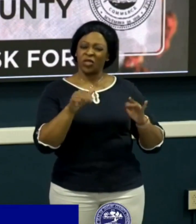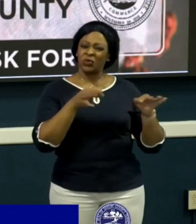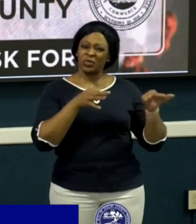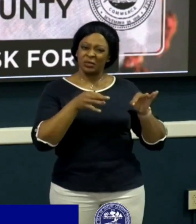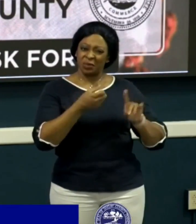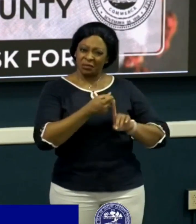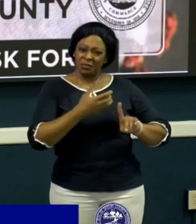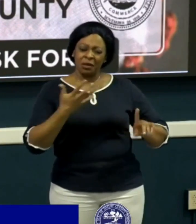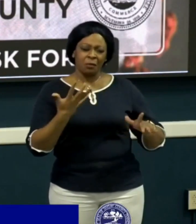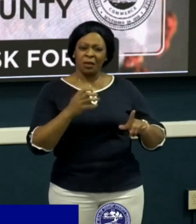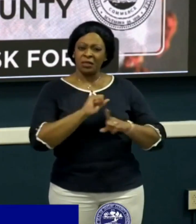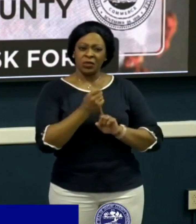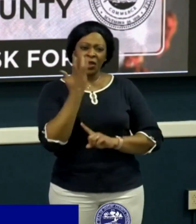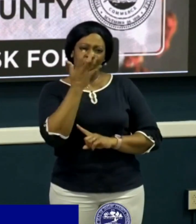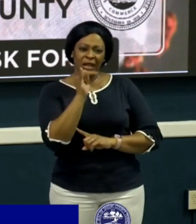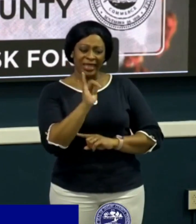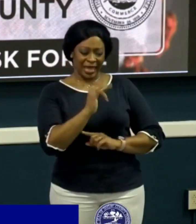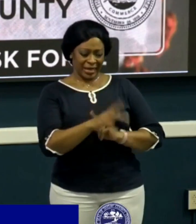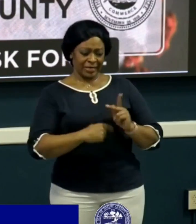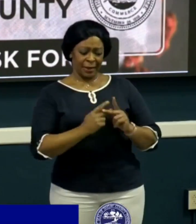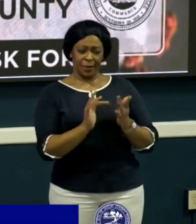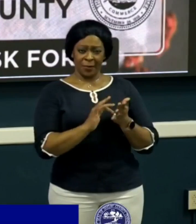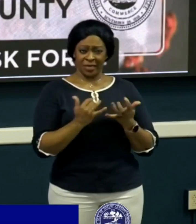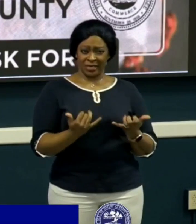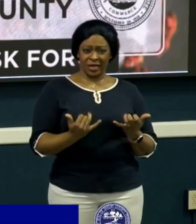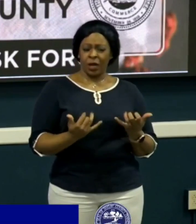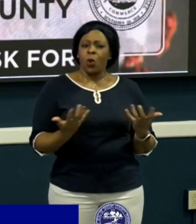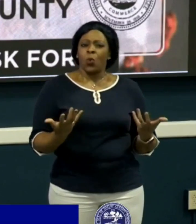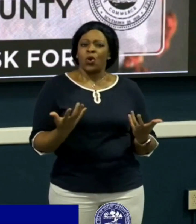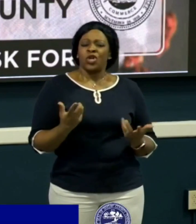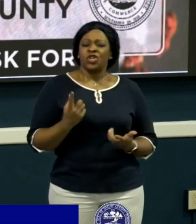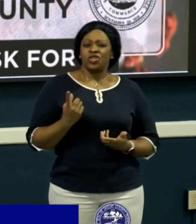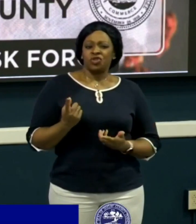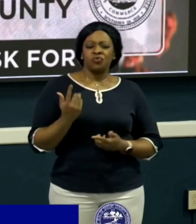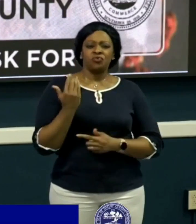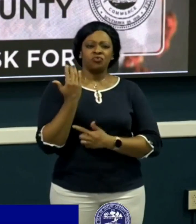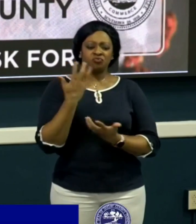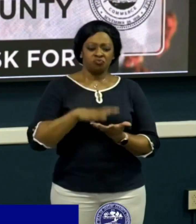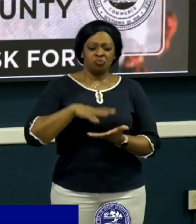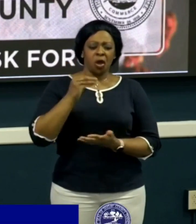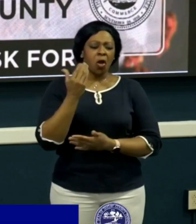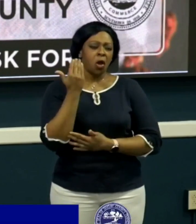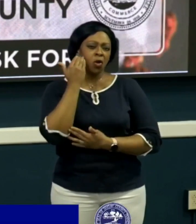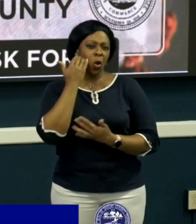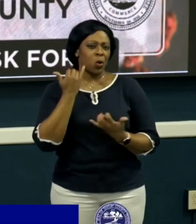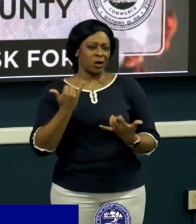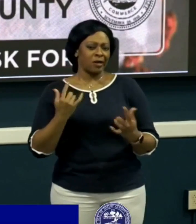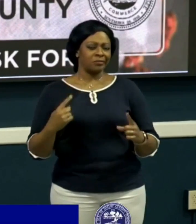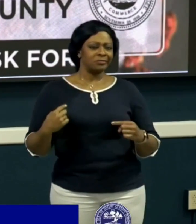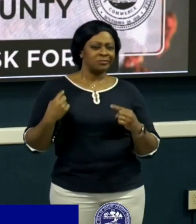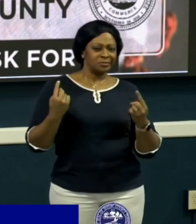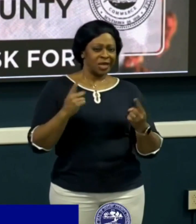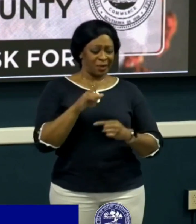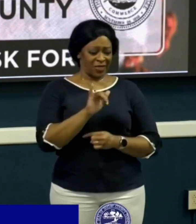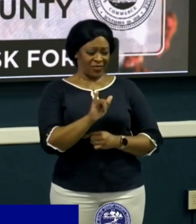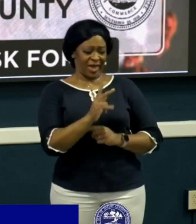what the situation is with that drug here and just what you have learned just about